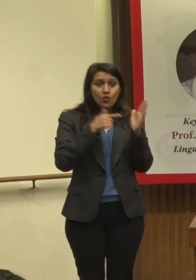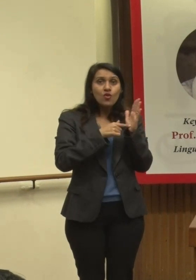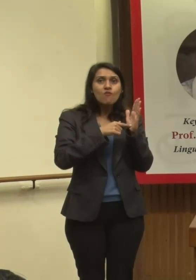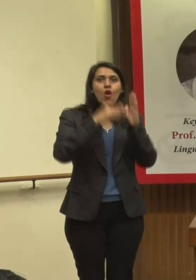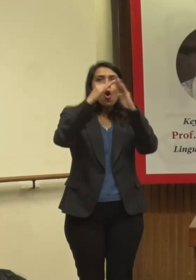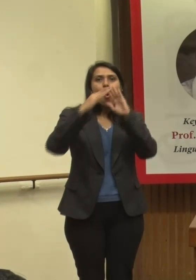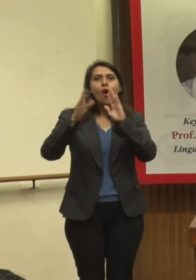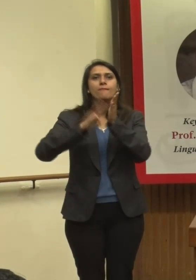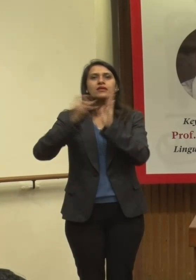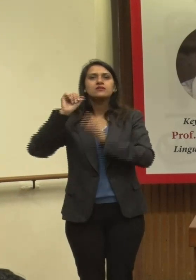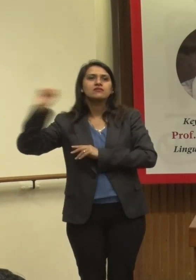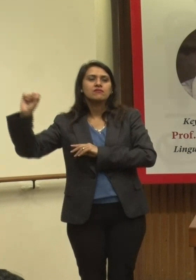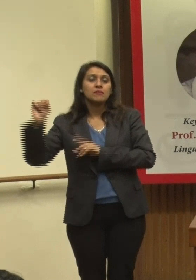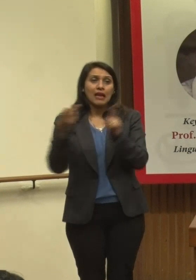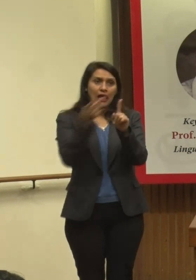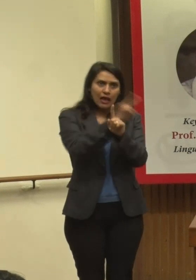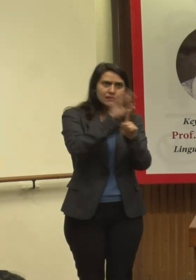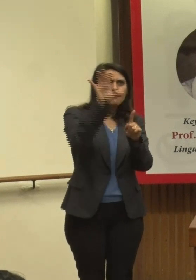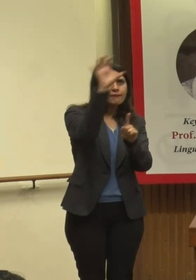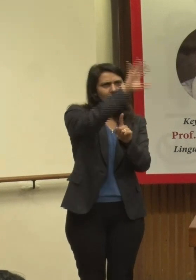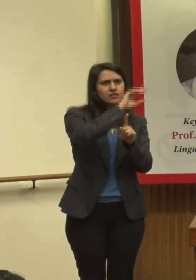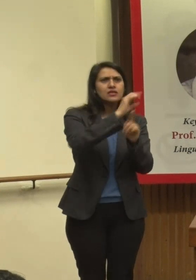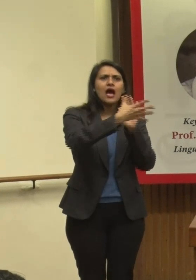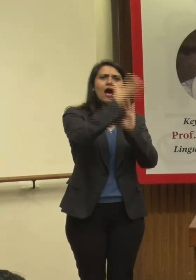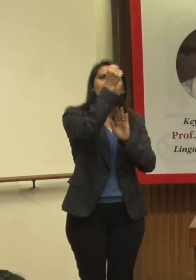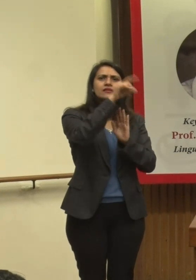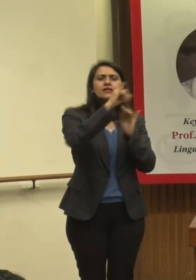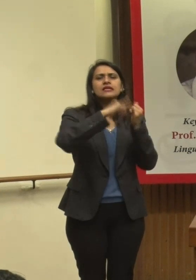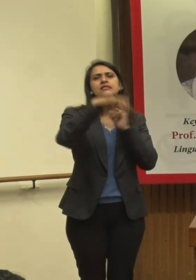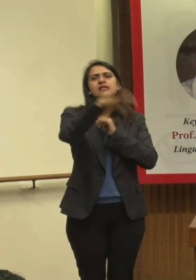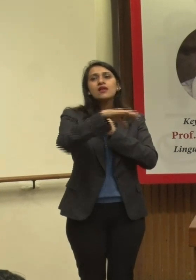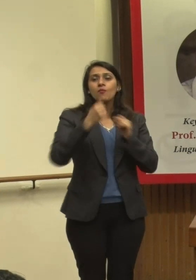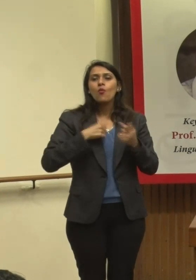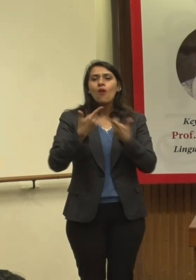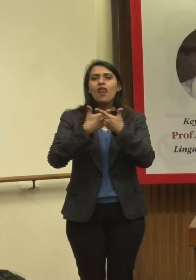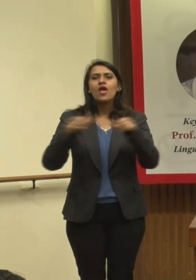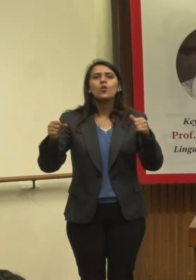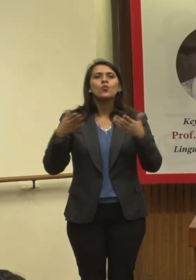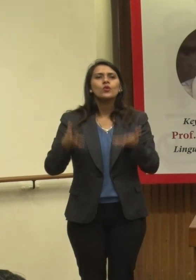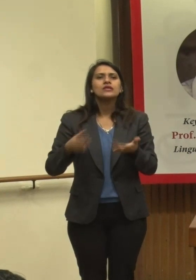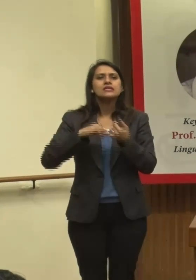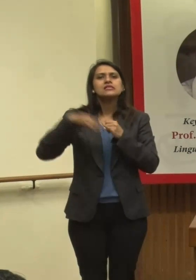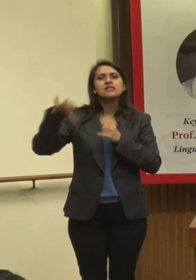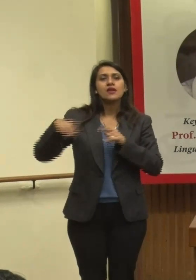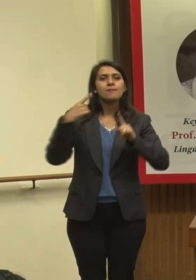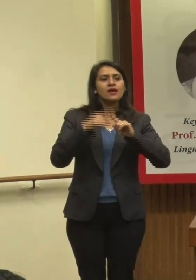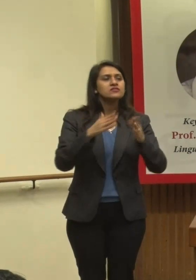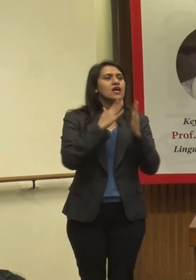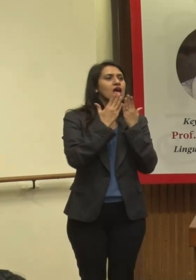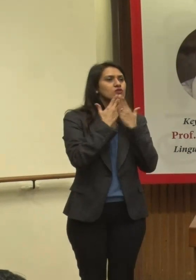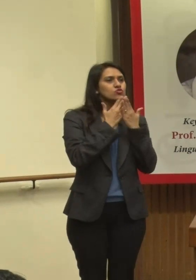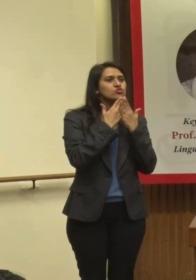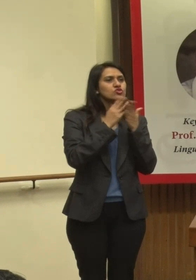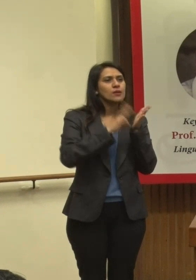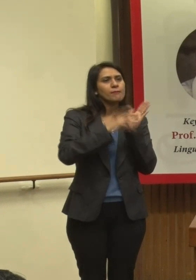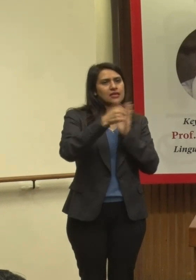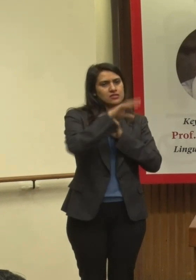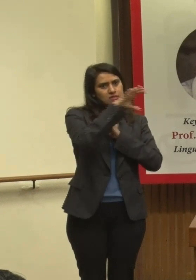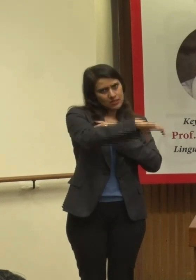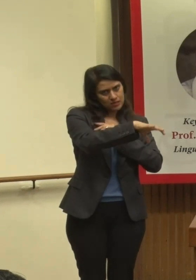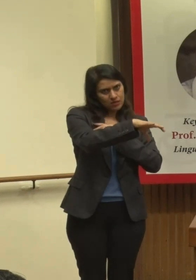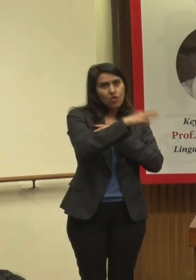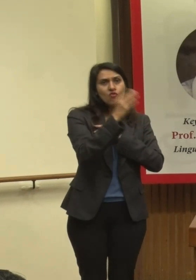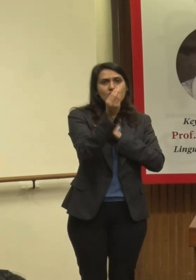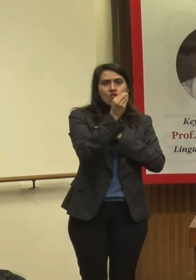Home Ministry for certain purposes, because we are linguistic states, and of Education Ministry for certain other purposes, such